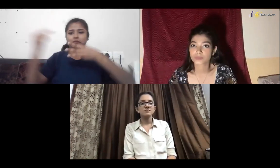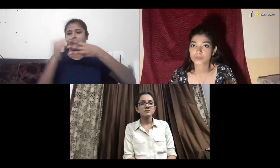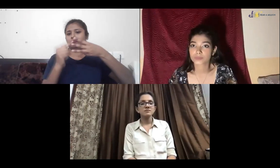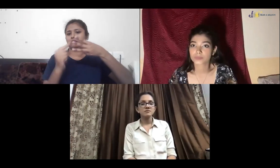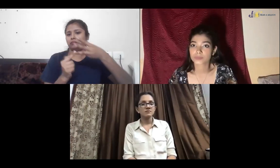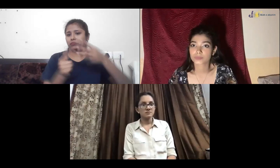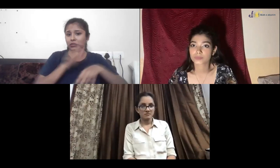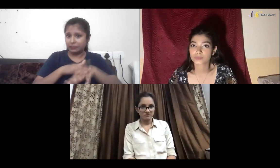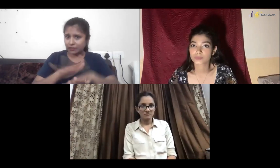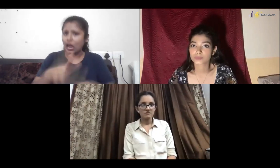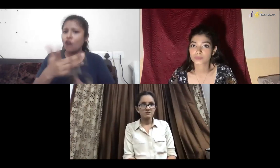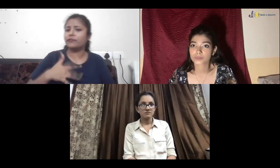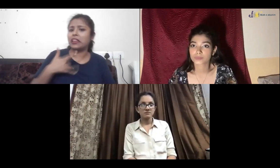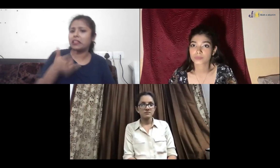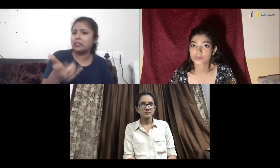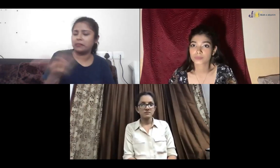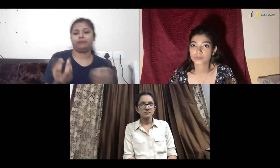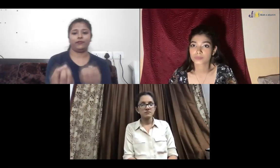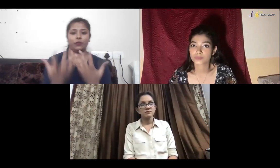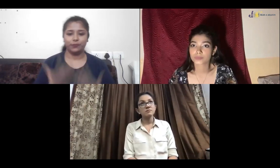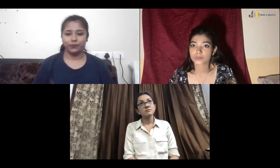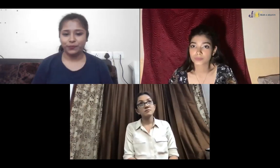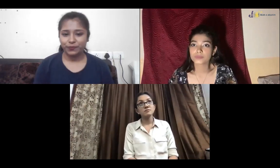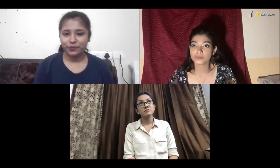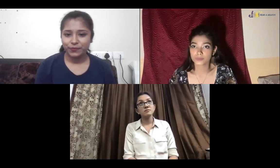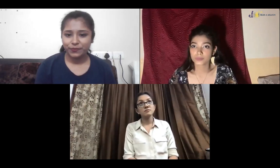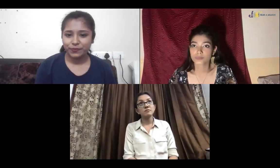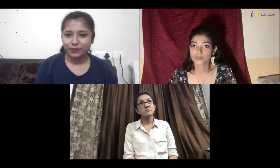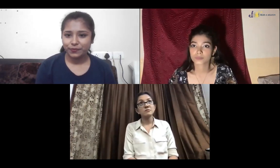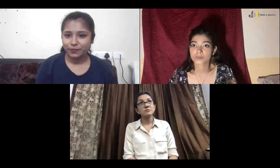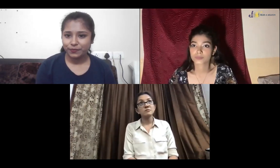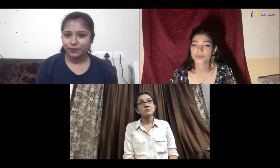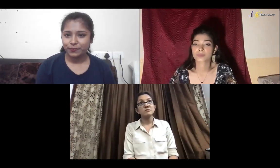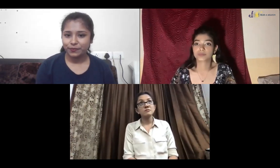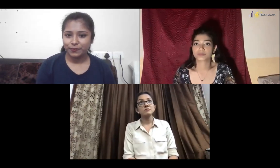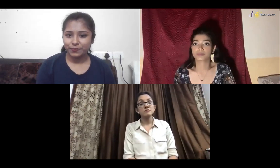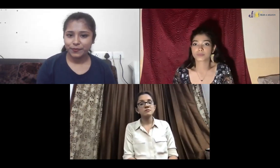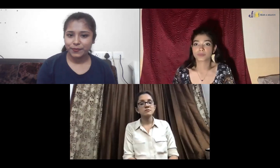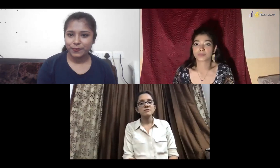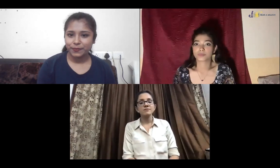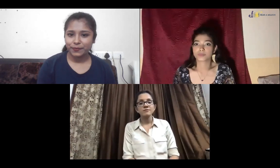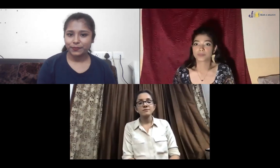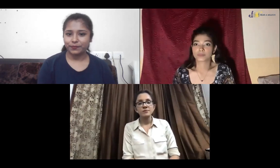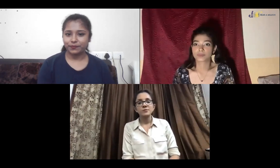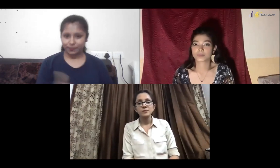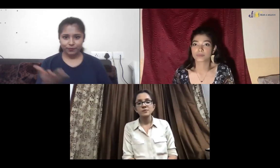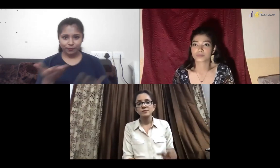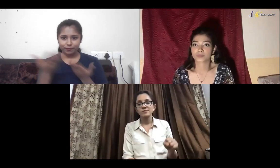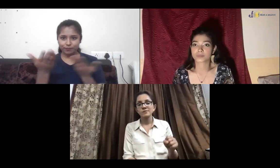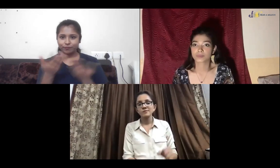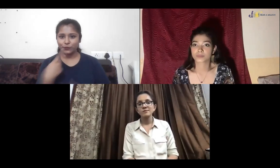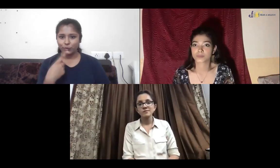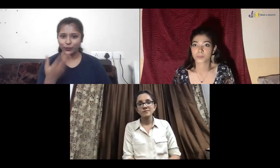feel. So would you like to share some experiences on this point?